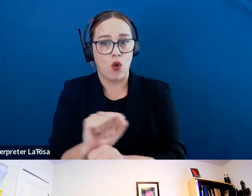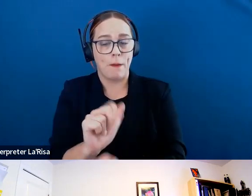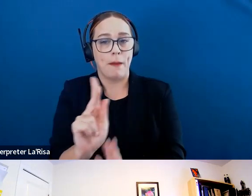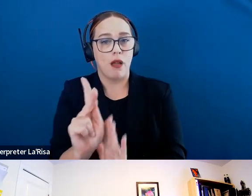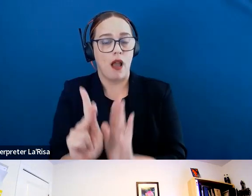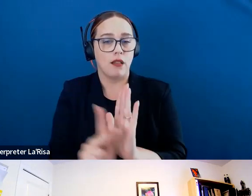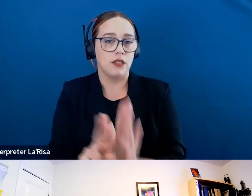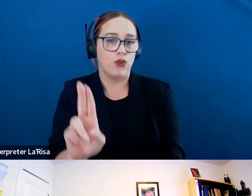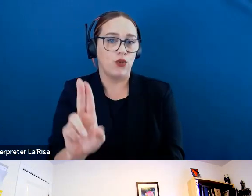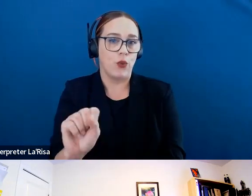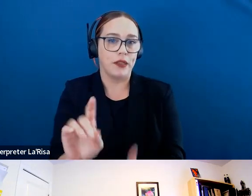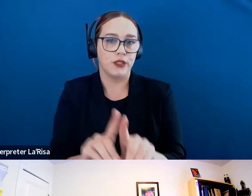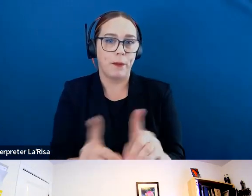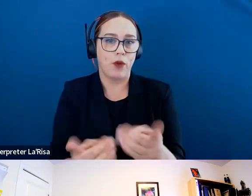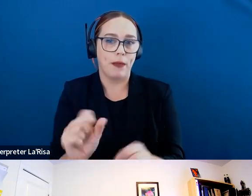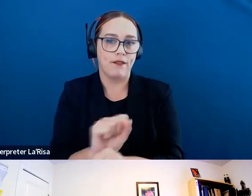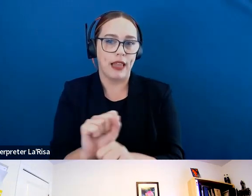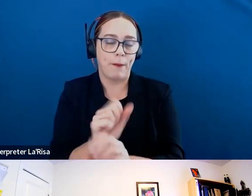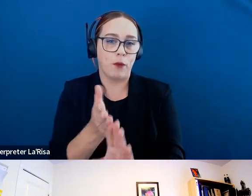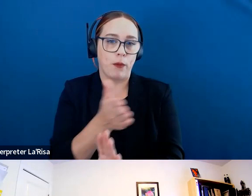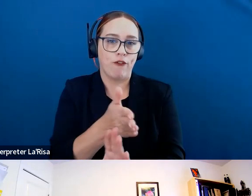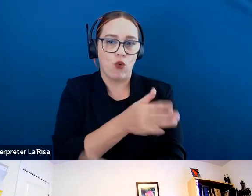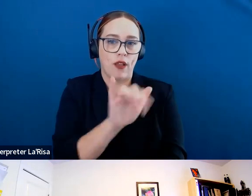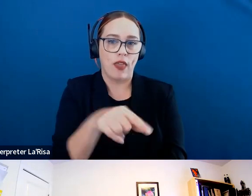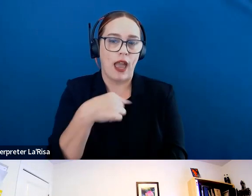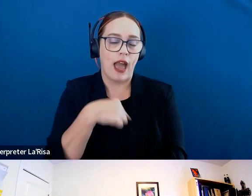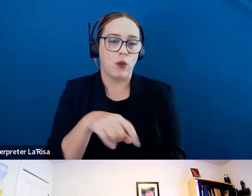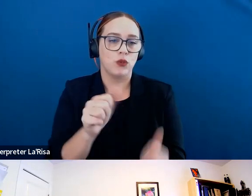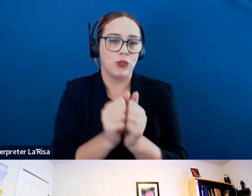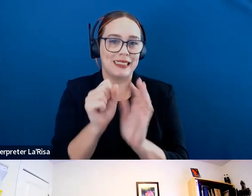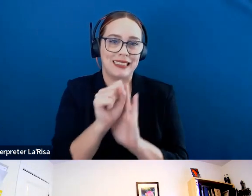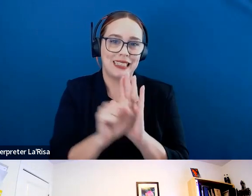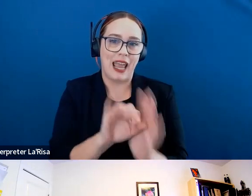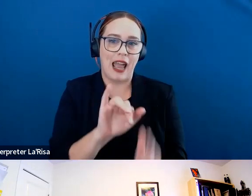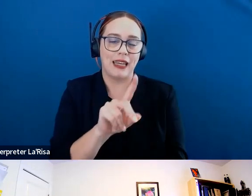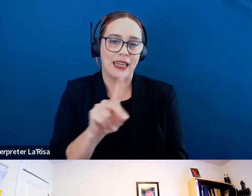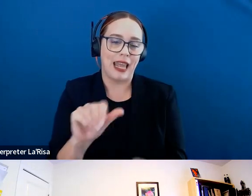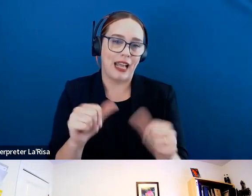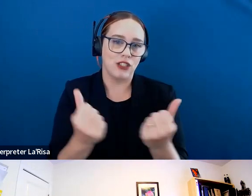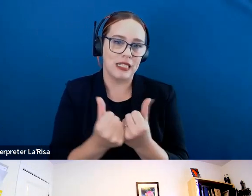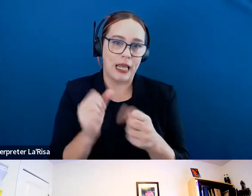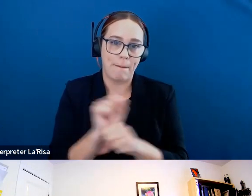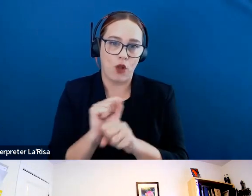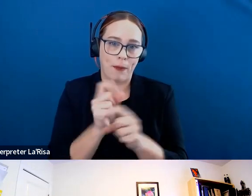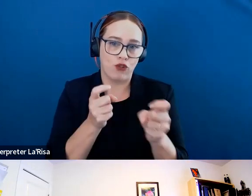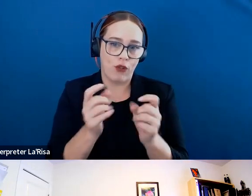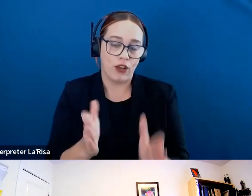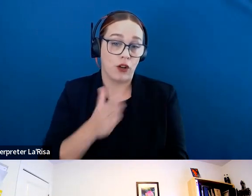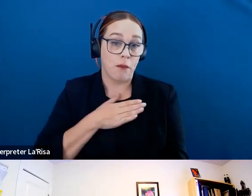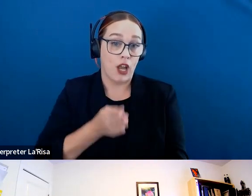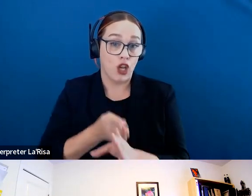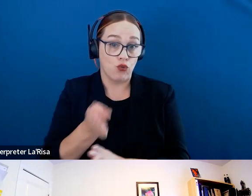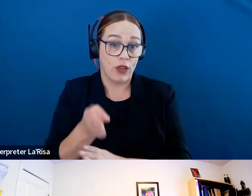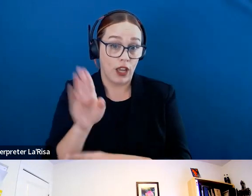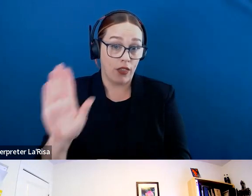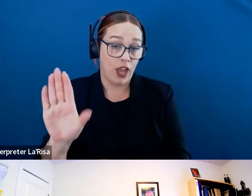of Labor. Before that, I was with the state IDB agency in Tennessee as the employment director. In my career at the state